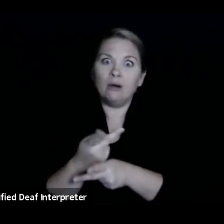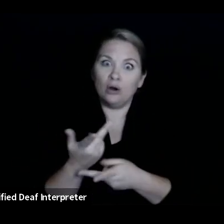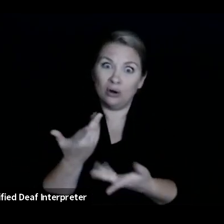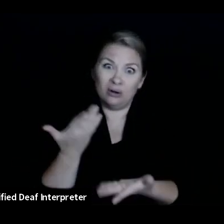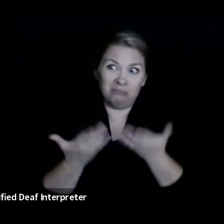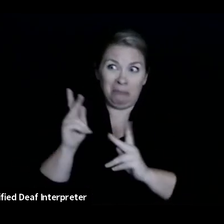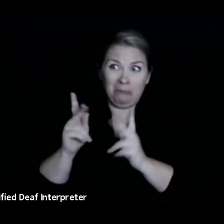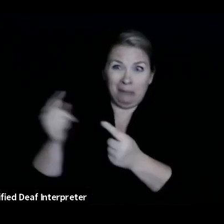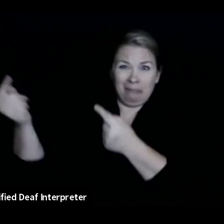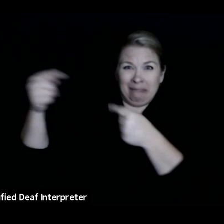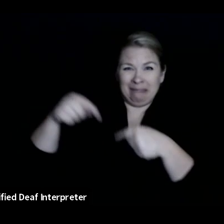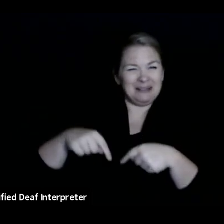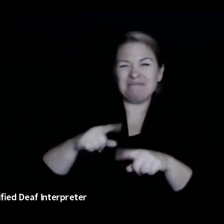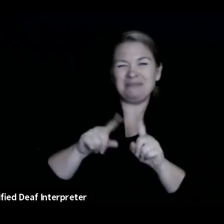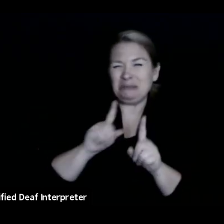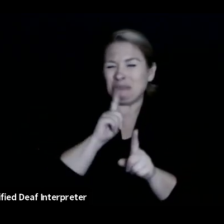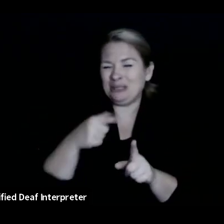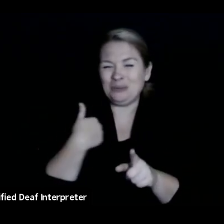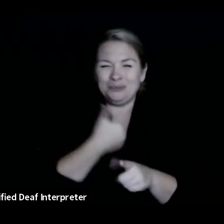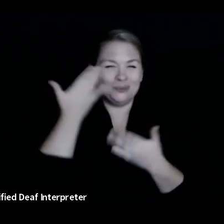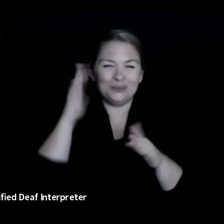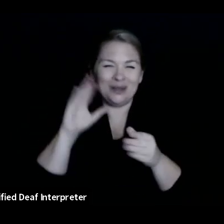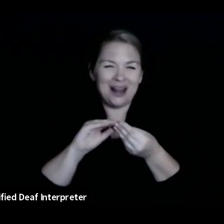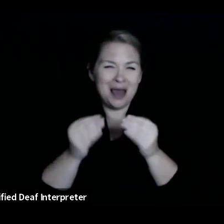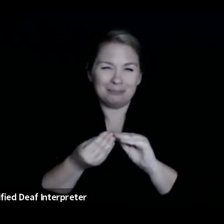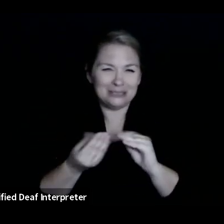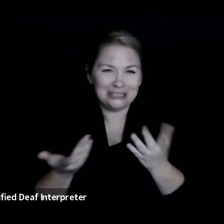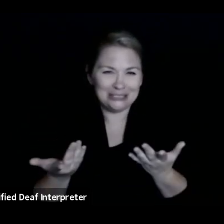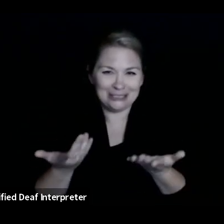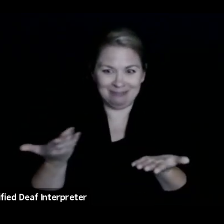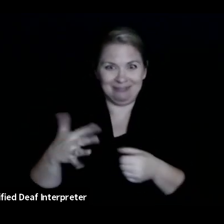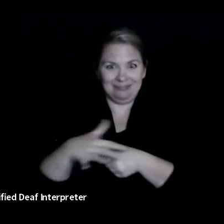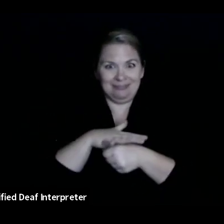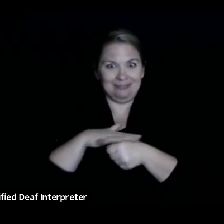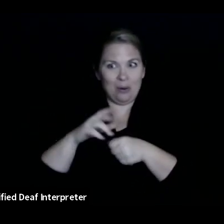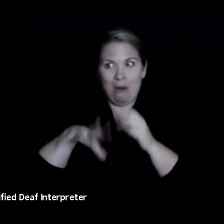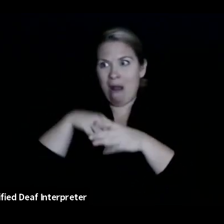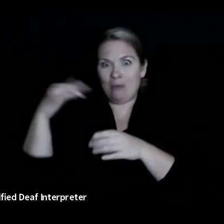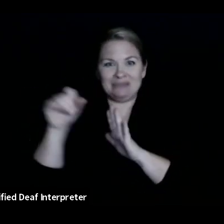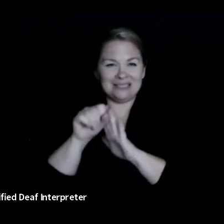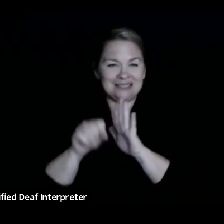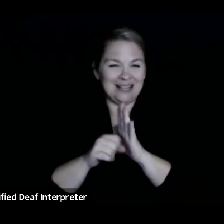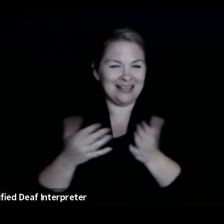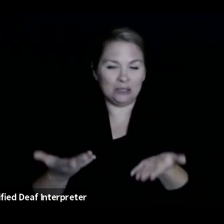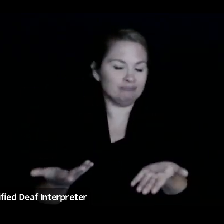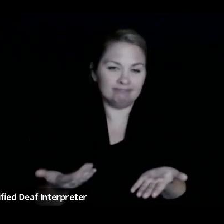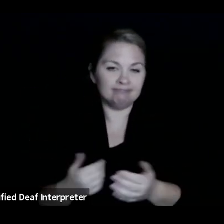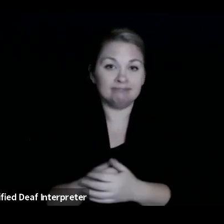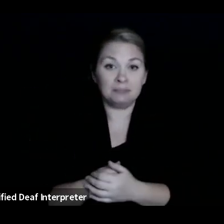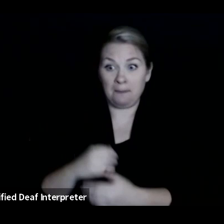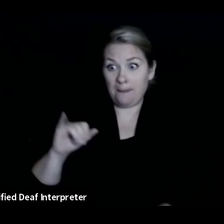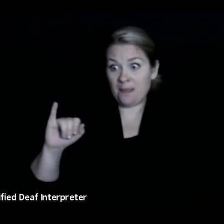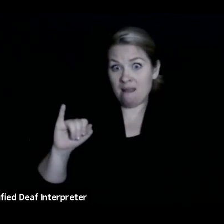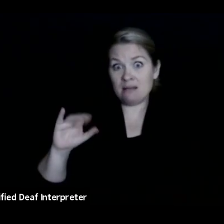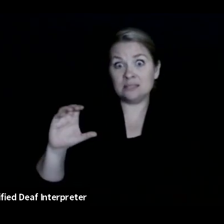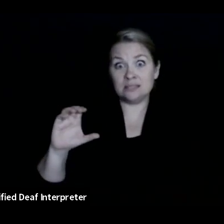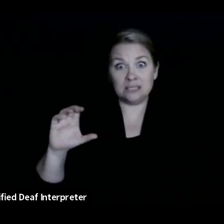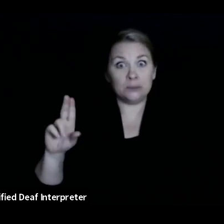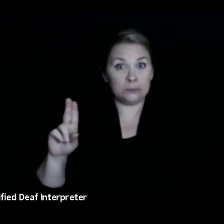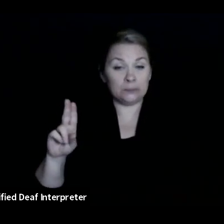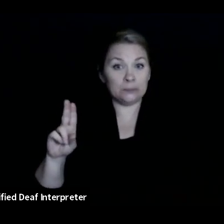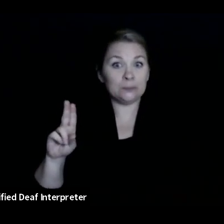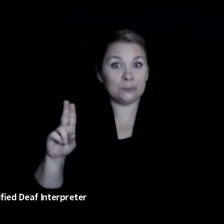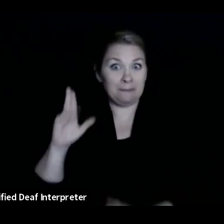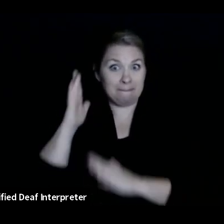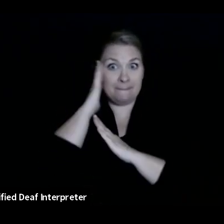intensive care beds in the metropolitan area are usually very fully utilized, both because of population and because of